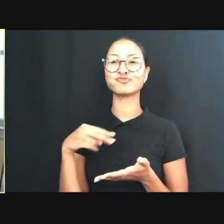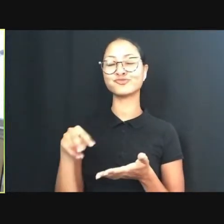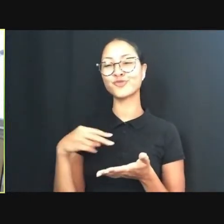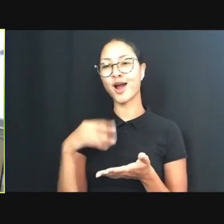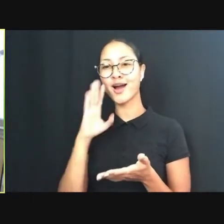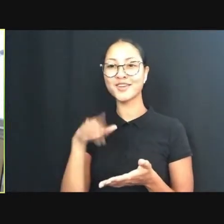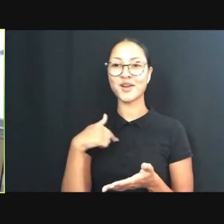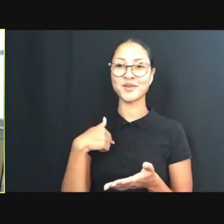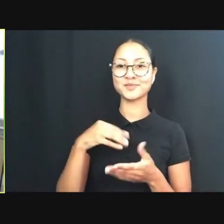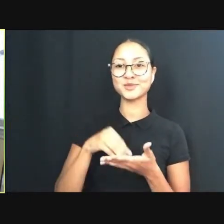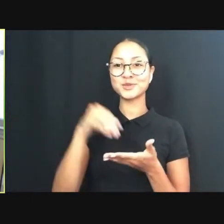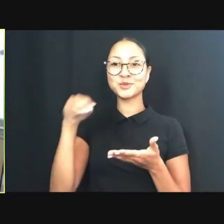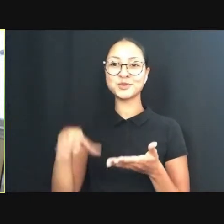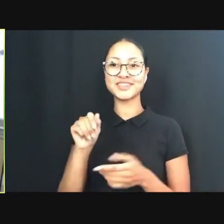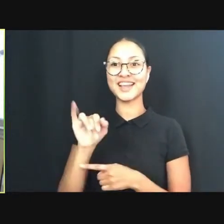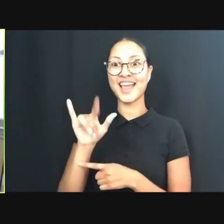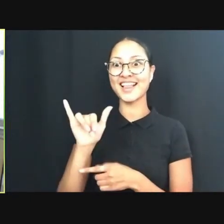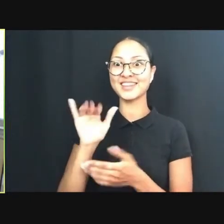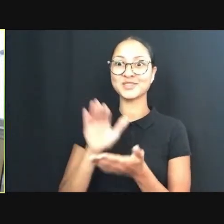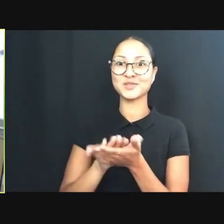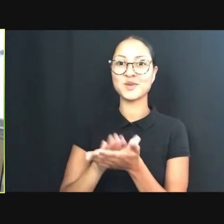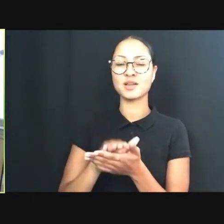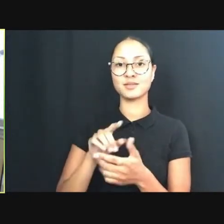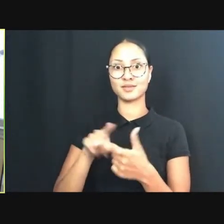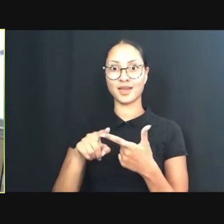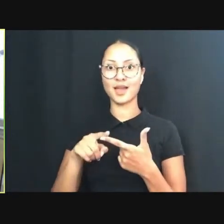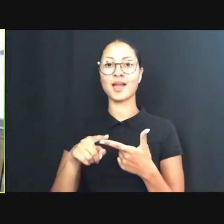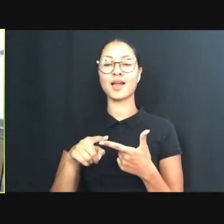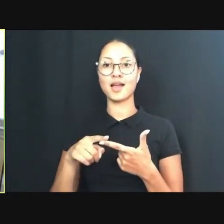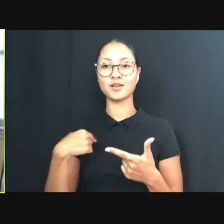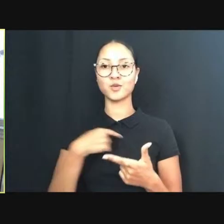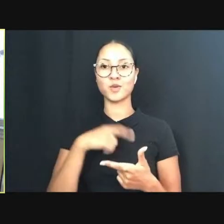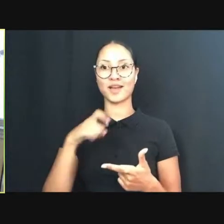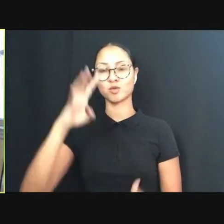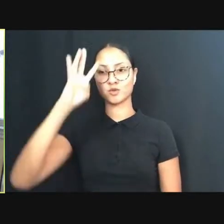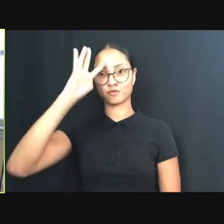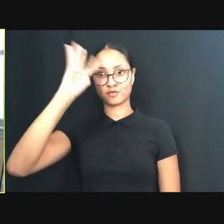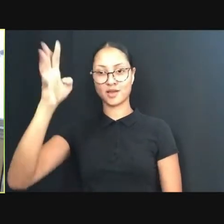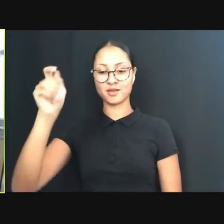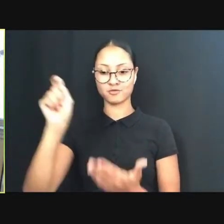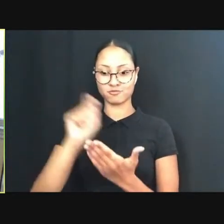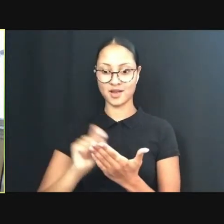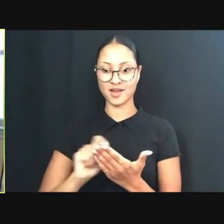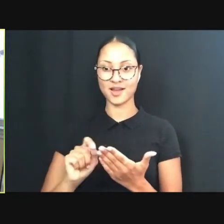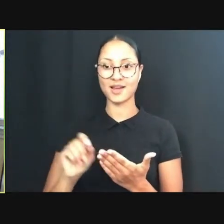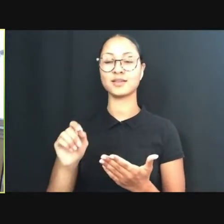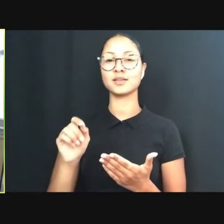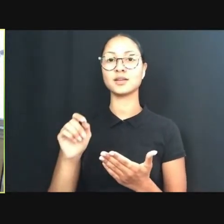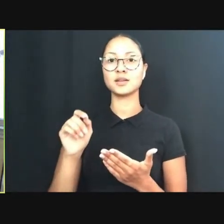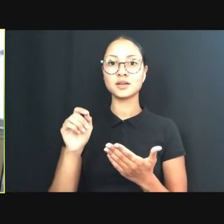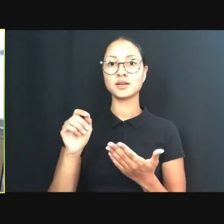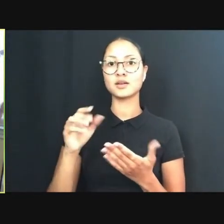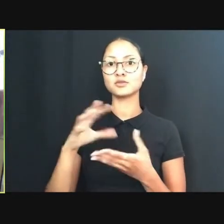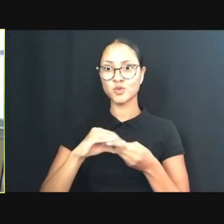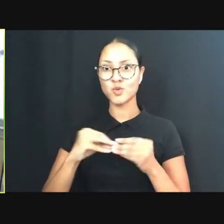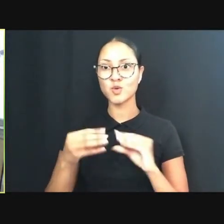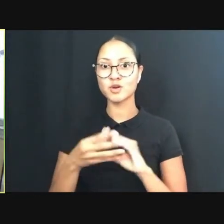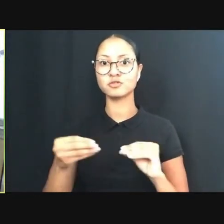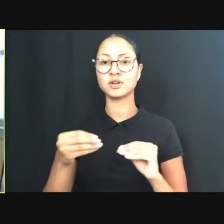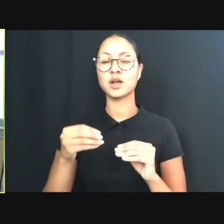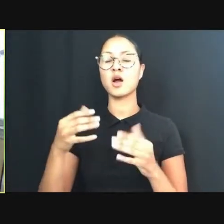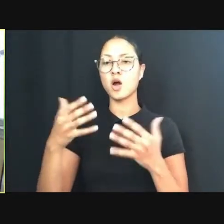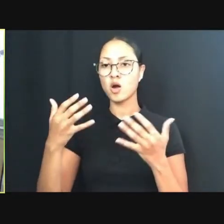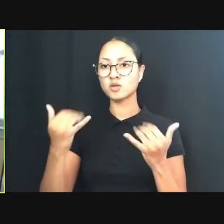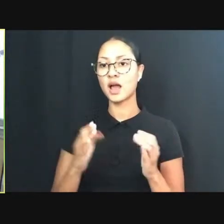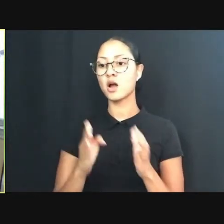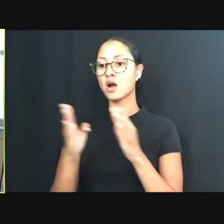like, okay, now we gotta write songs that help us tell our stories, to like, oh, now we gotta act. And then it just turned into this nation